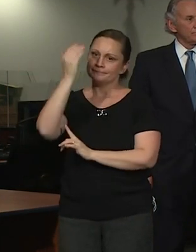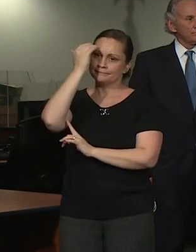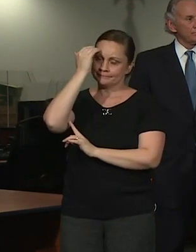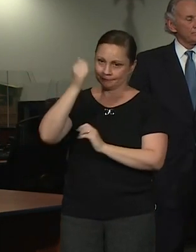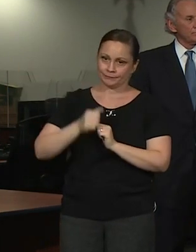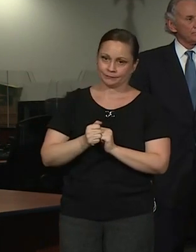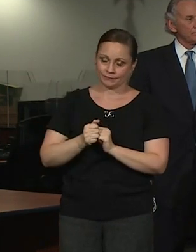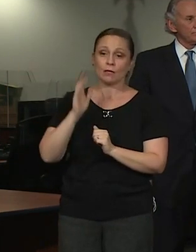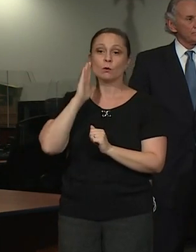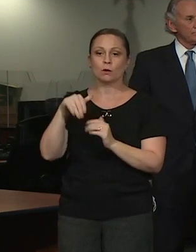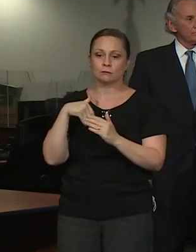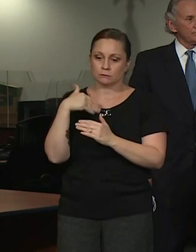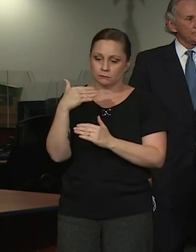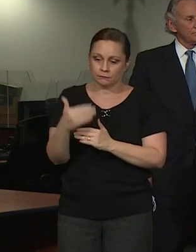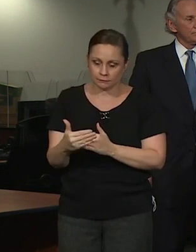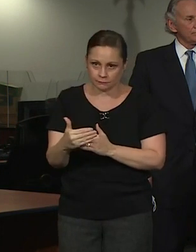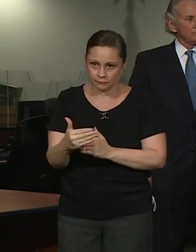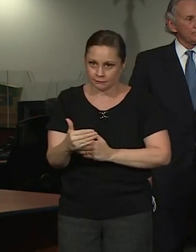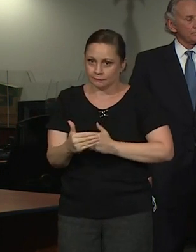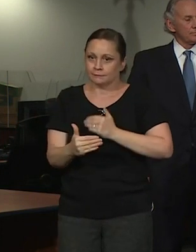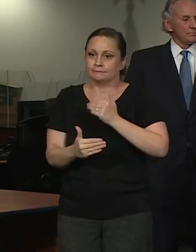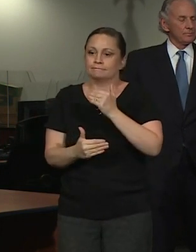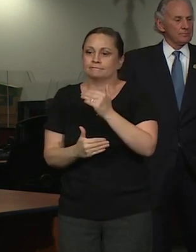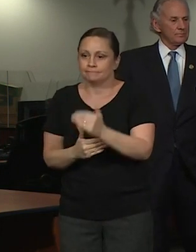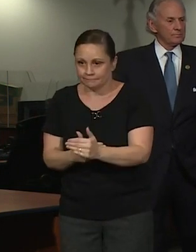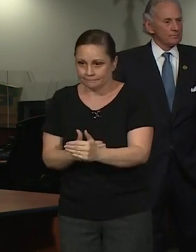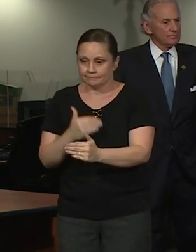started with guidance that allowed